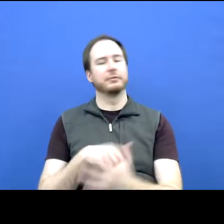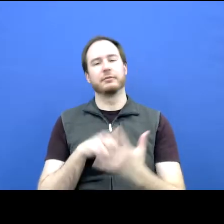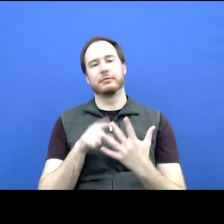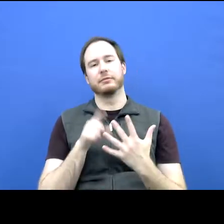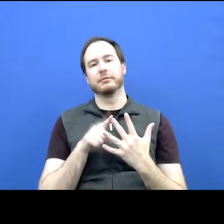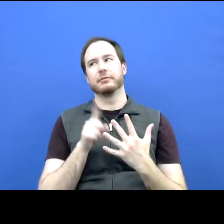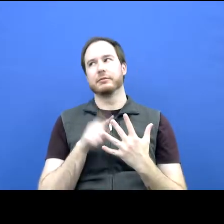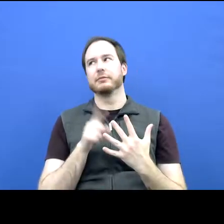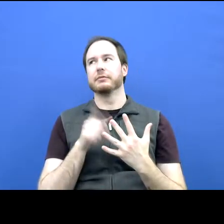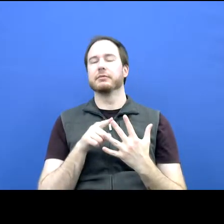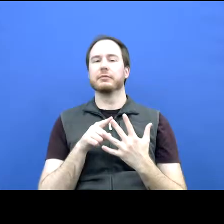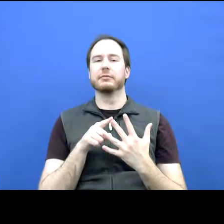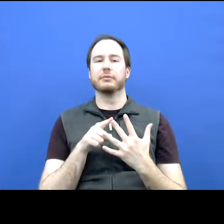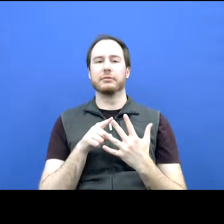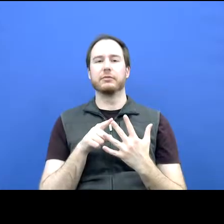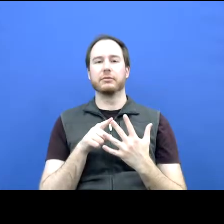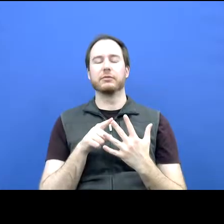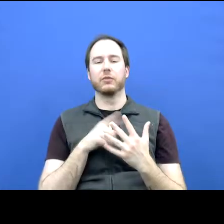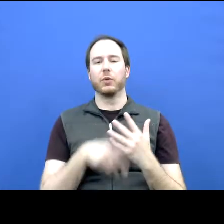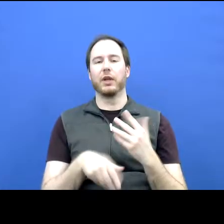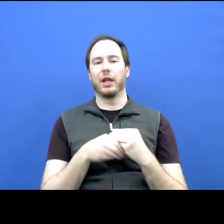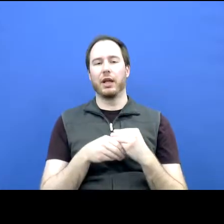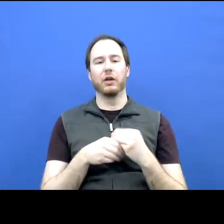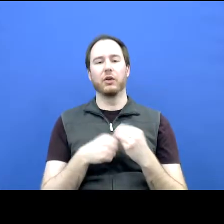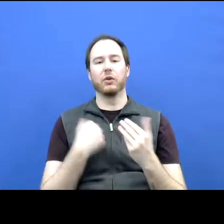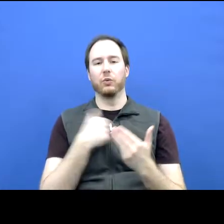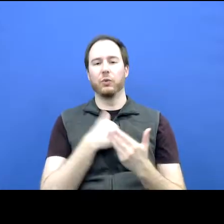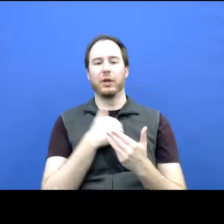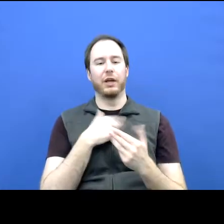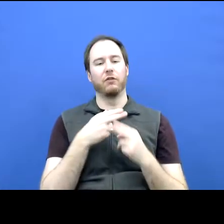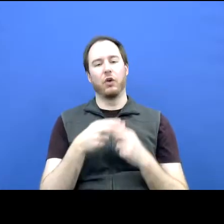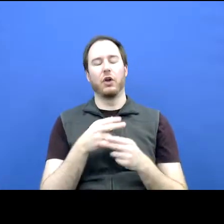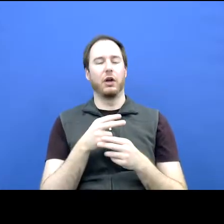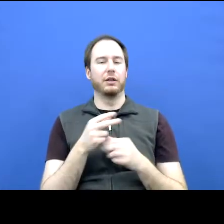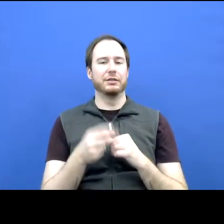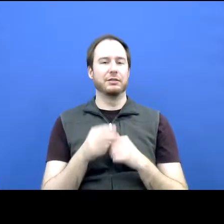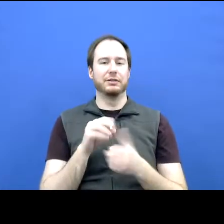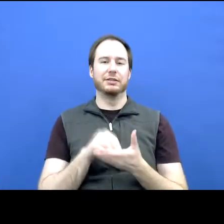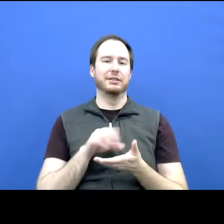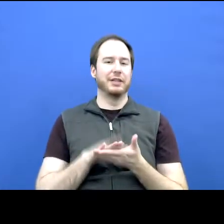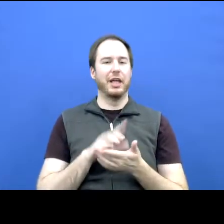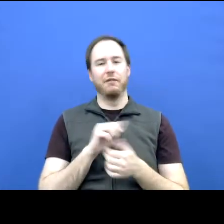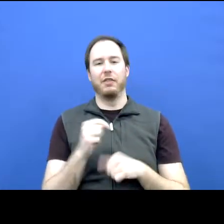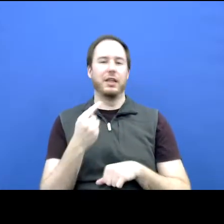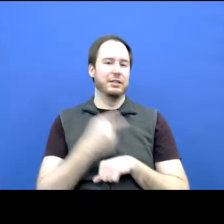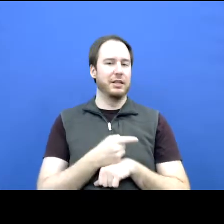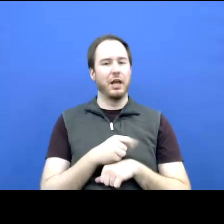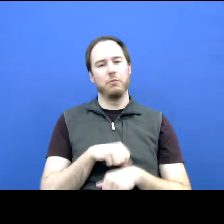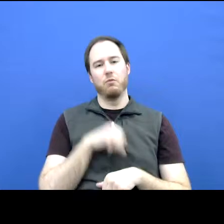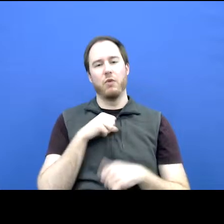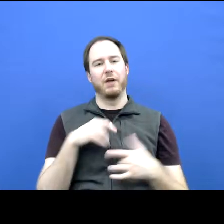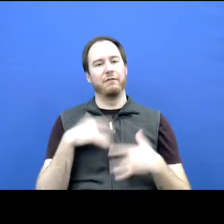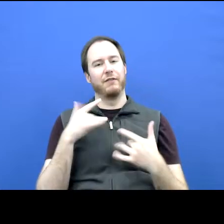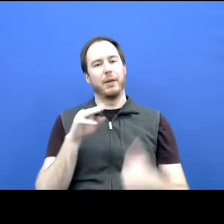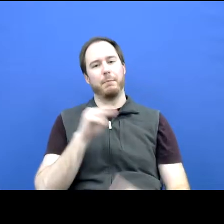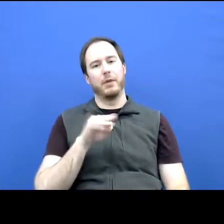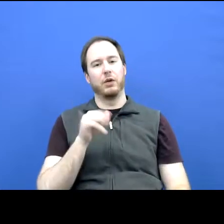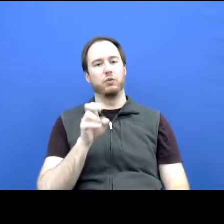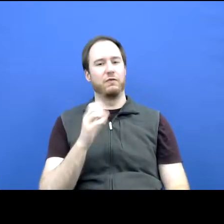I'll just add that we have a save the date for the Pride event, Monday, June